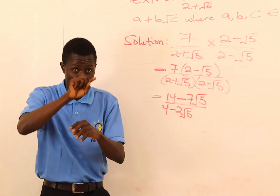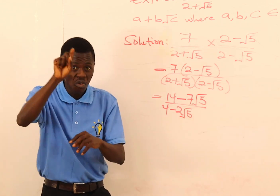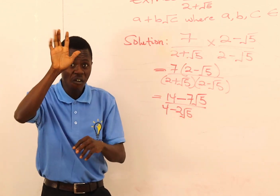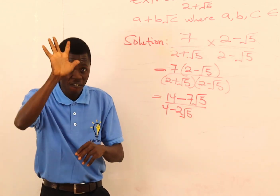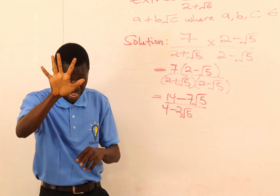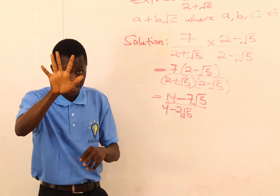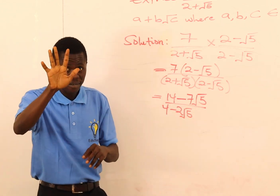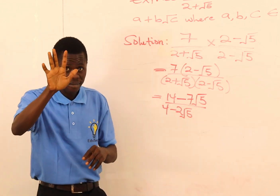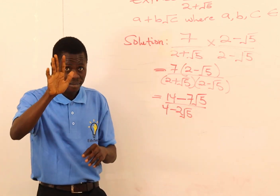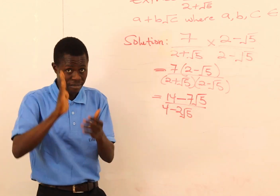root of 5.